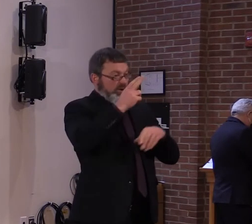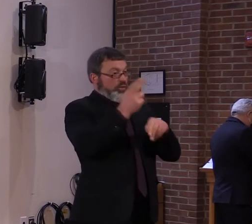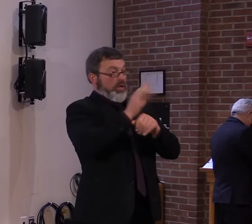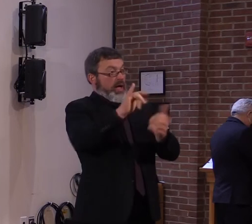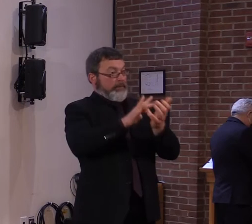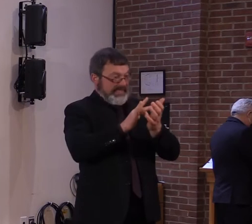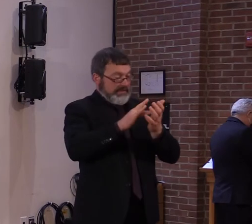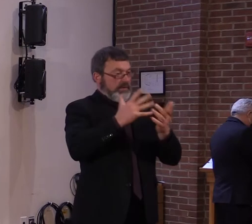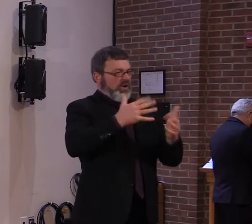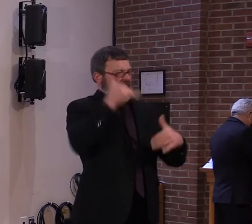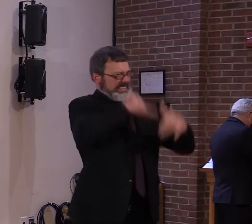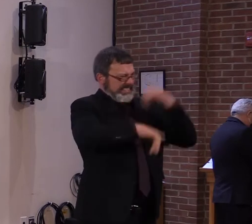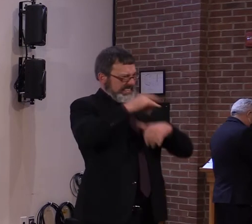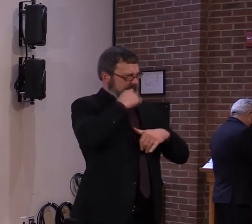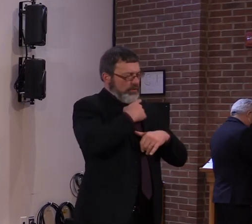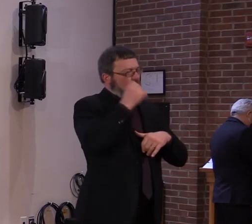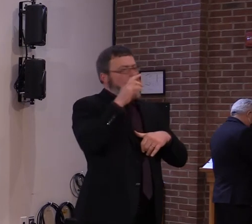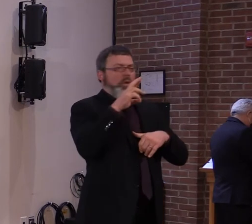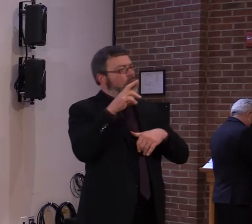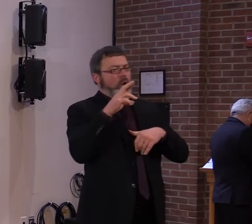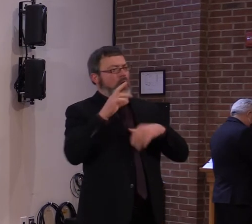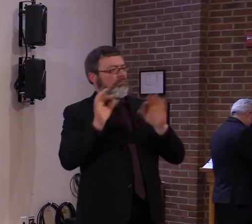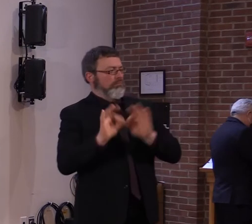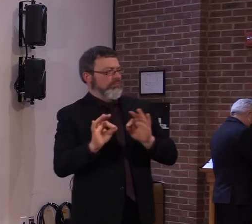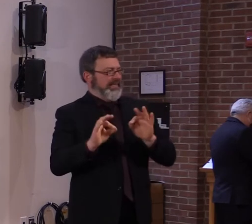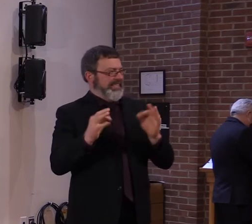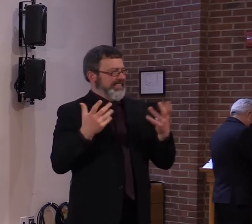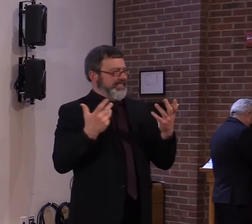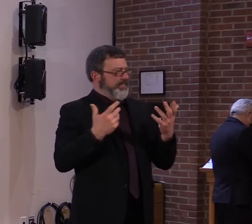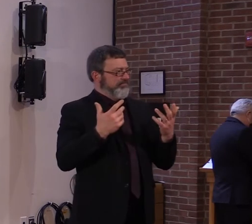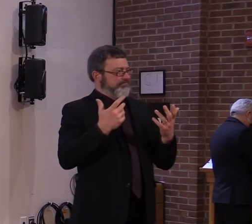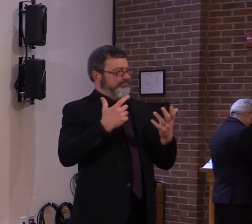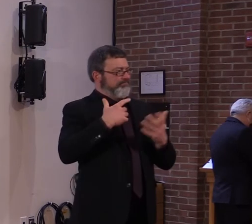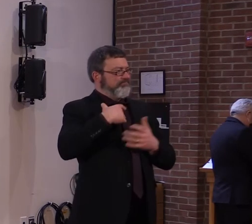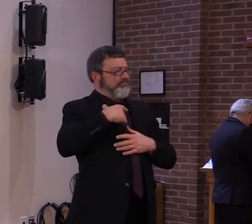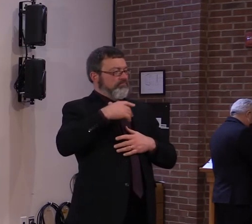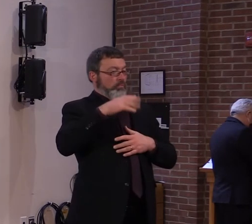as actually keeping more people alive. I don't have the